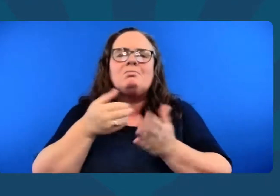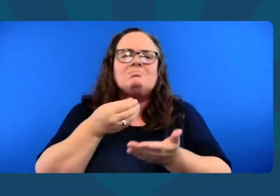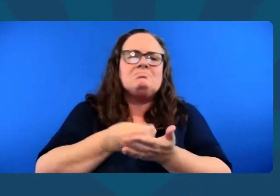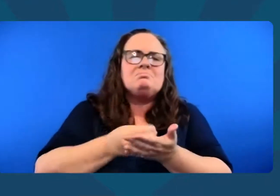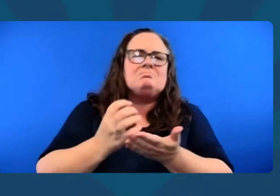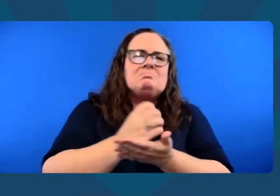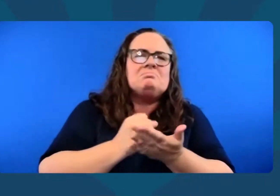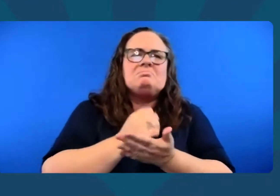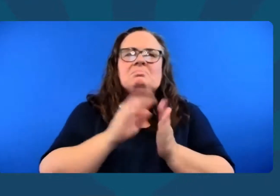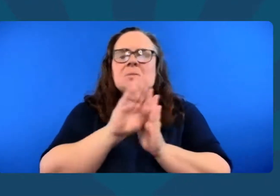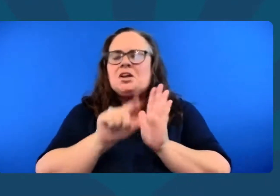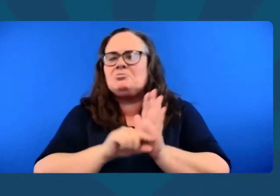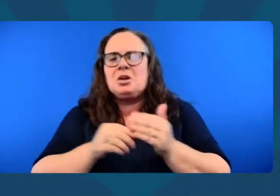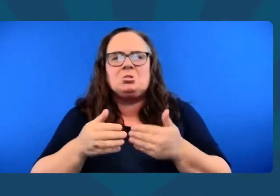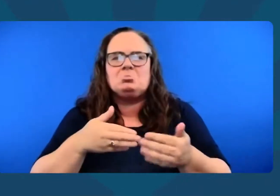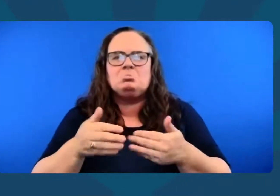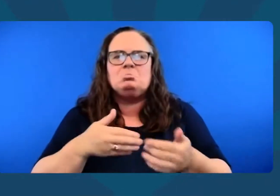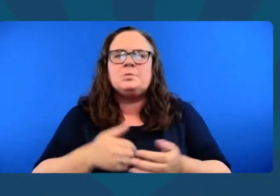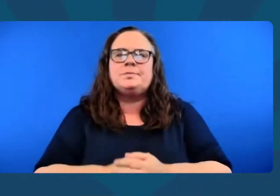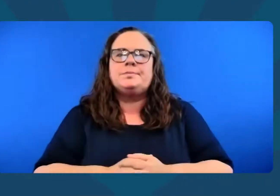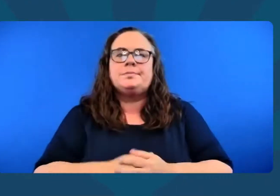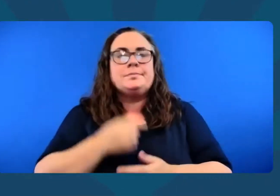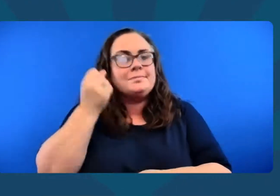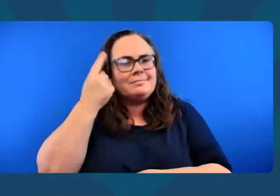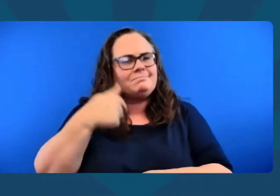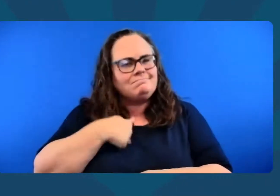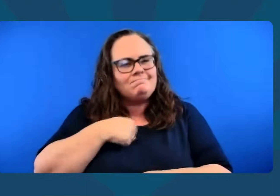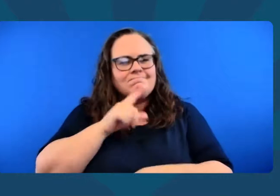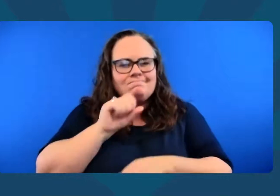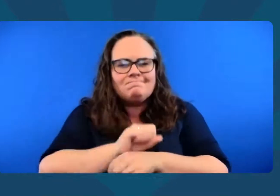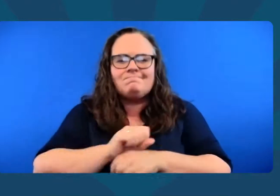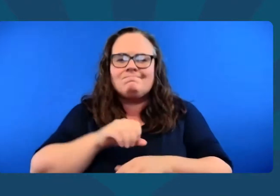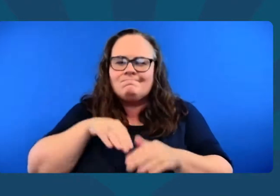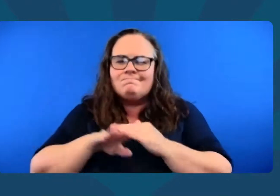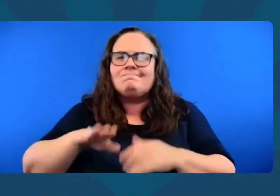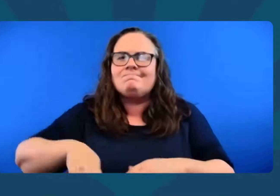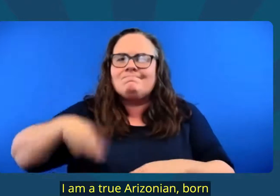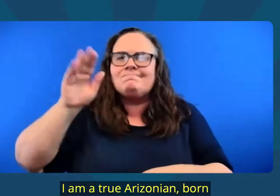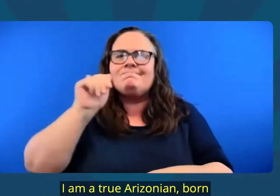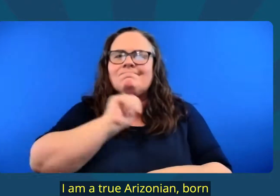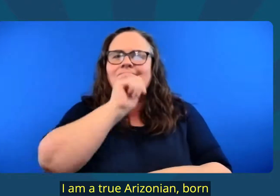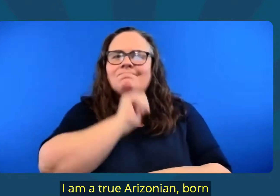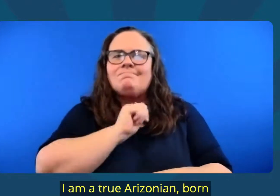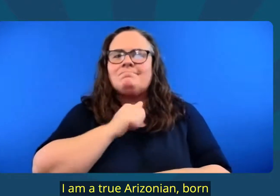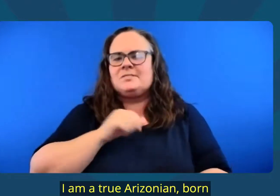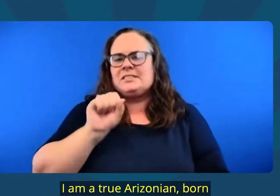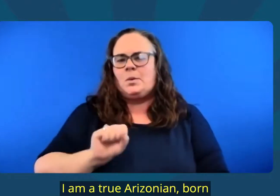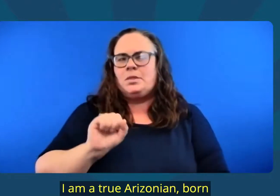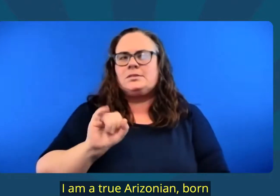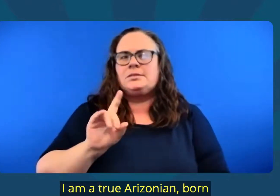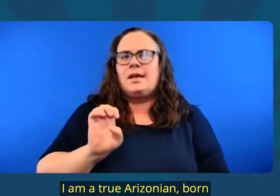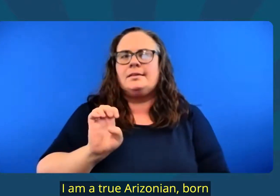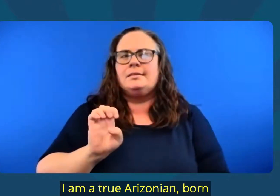of labels, economic status, or backgrounds. I am a true